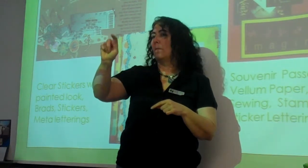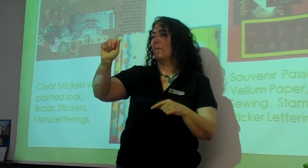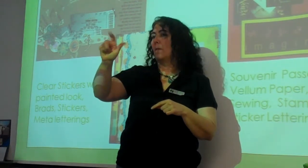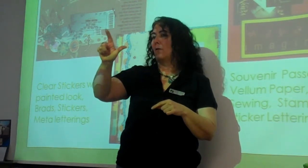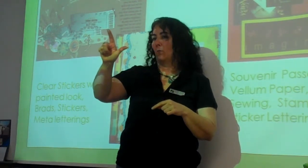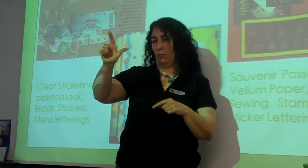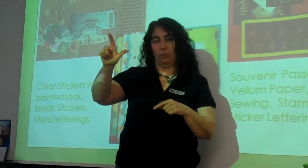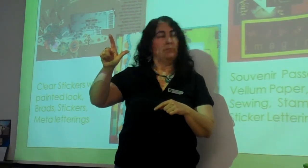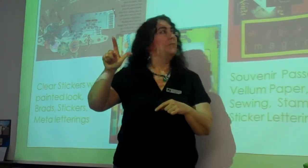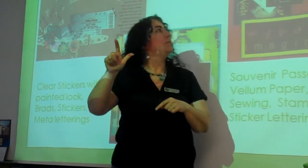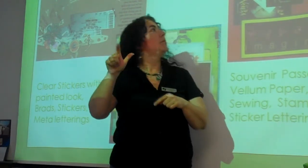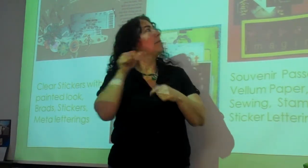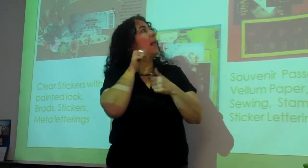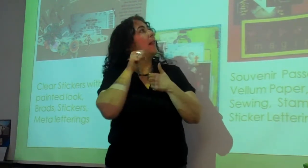Oh.